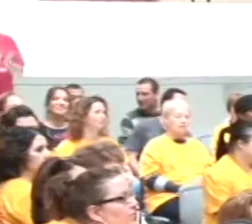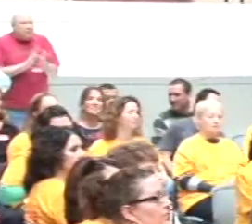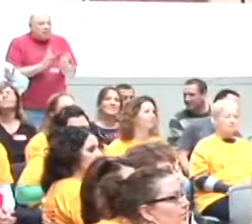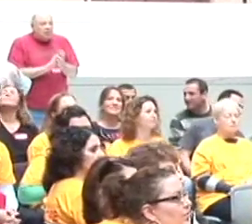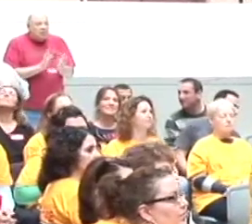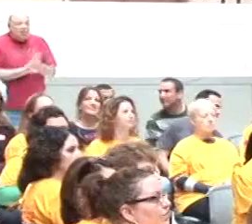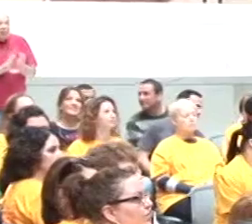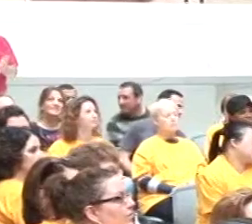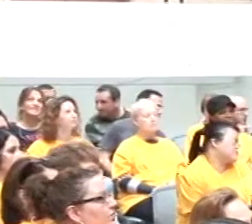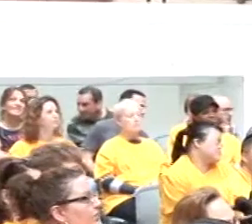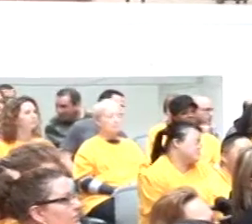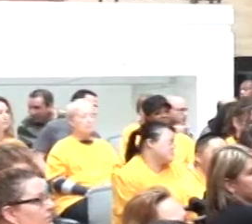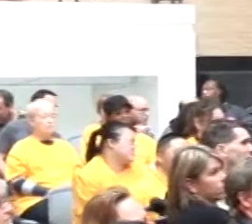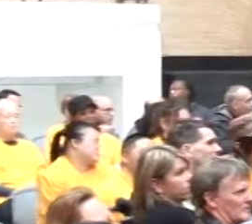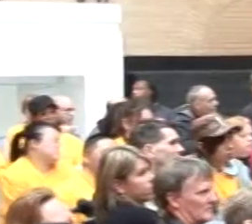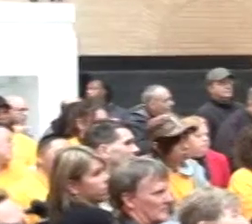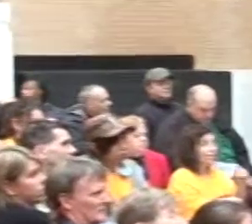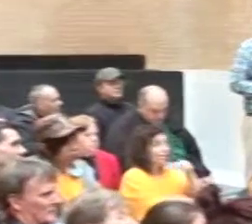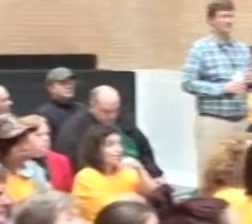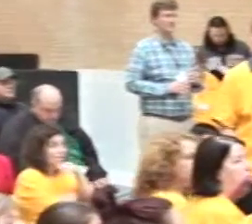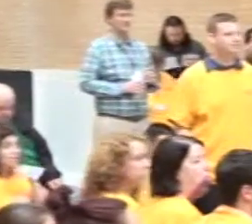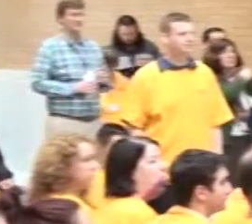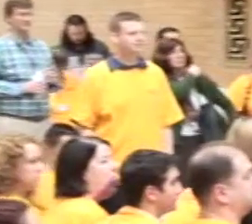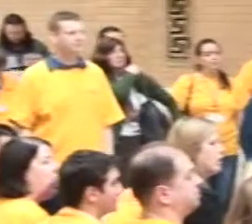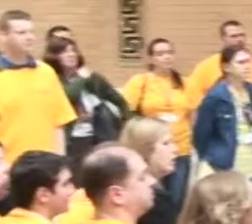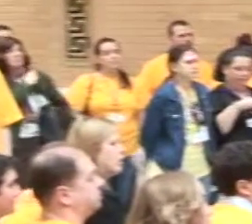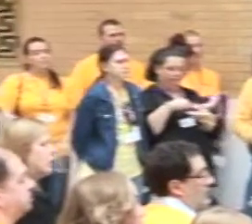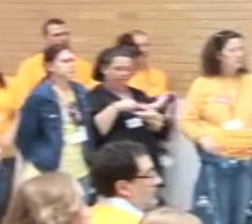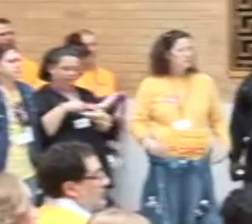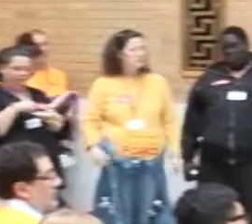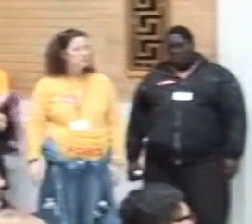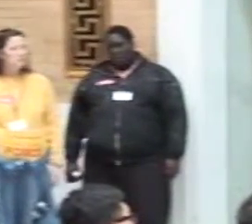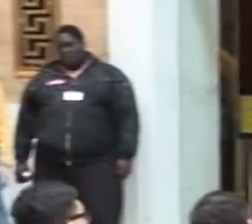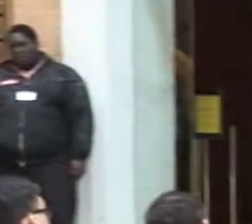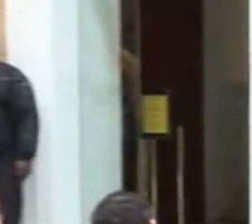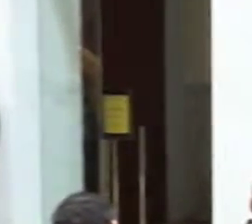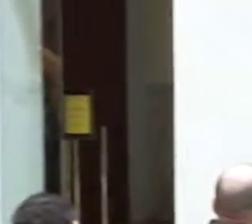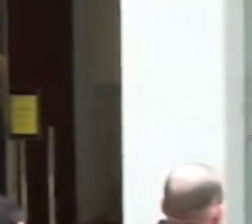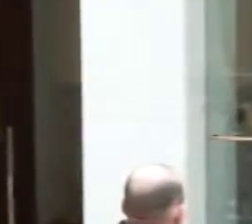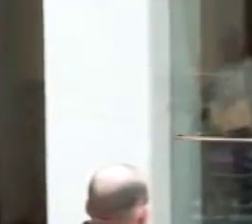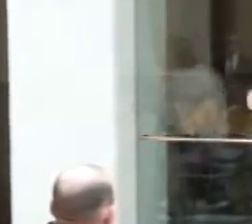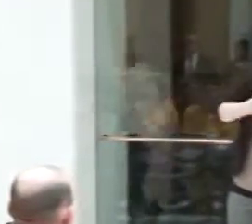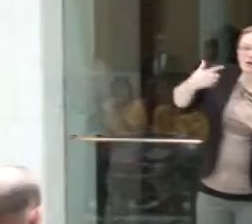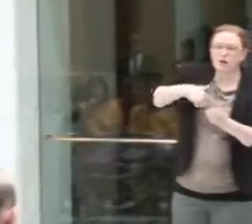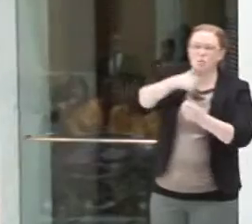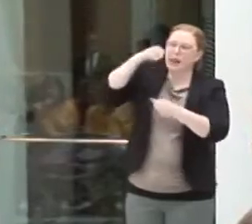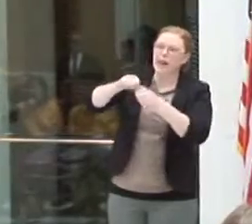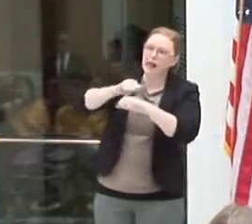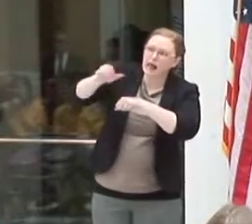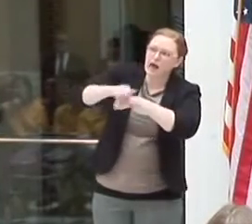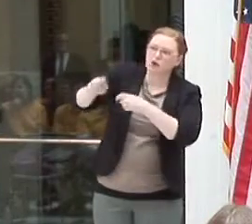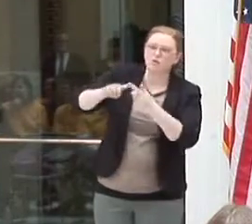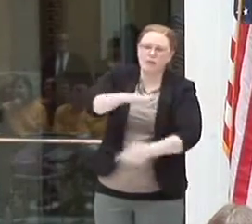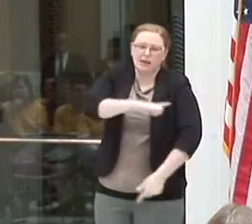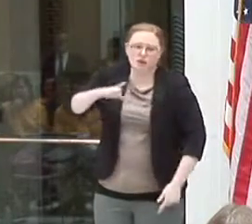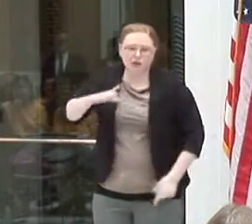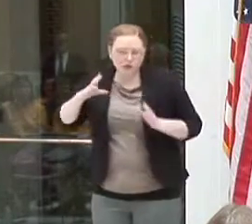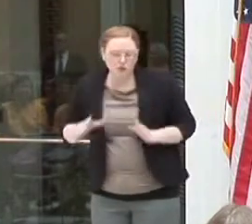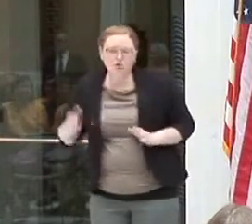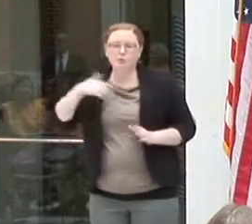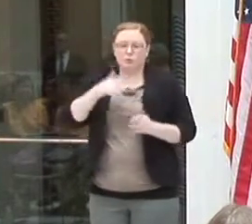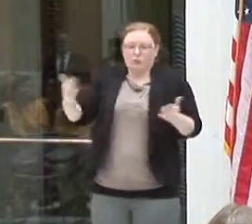but as you know it was not an easy fight at all we had to come here multiple times we had a call on our legislative champions we were